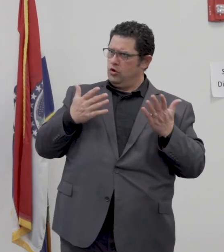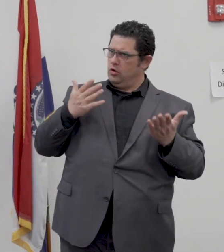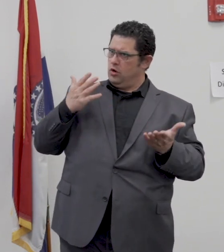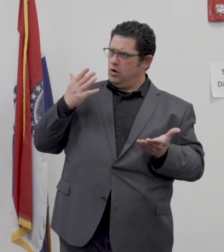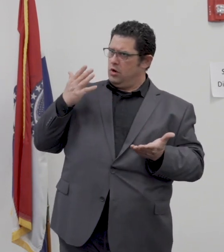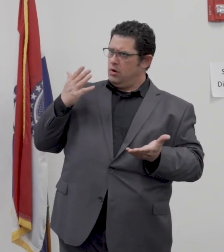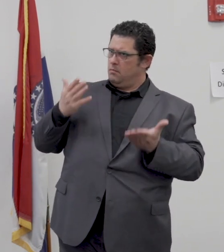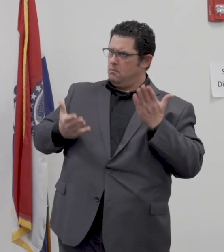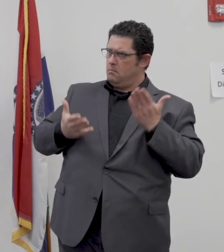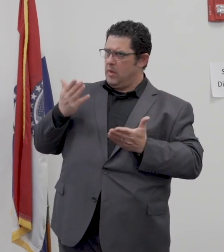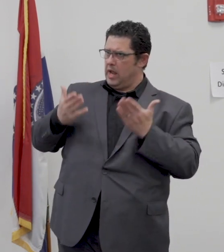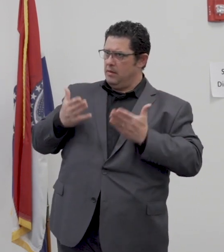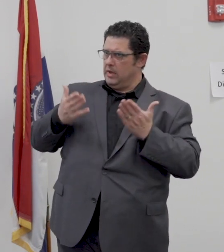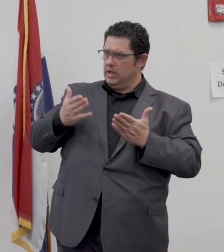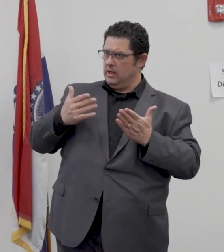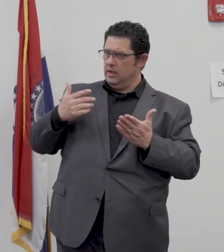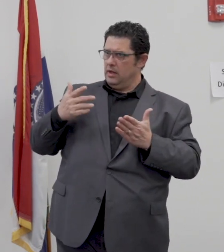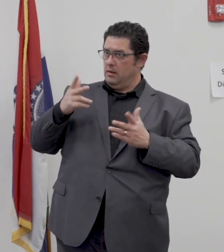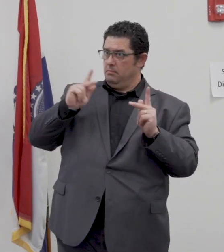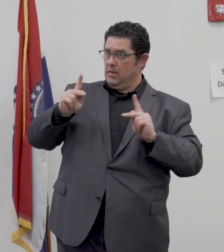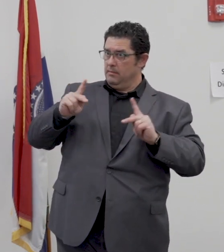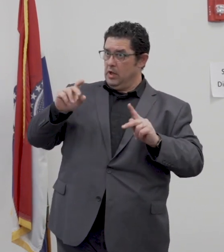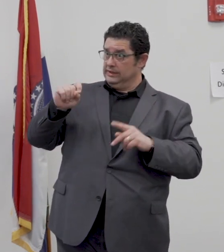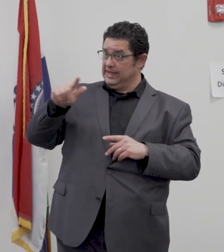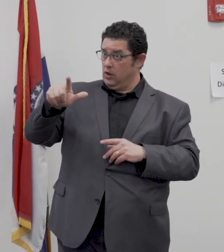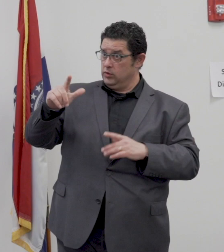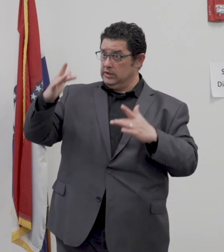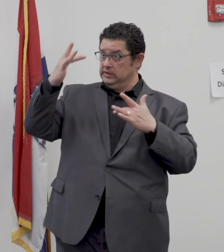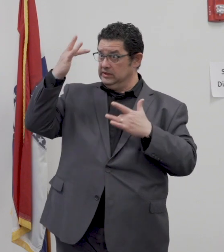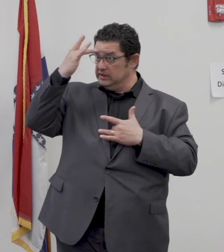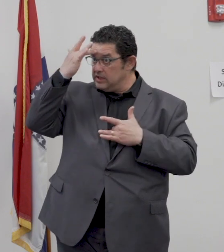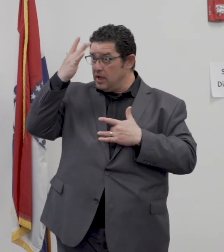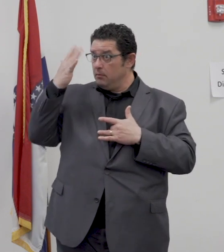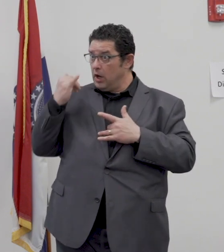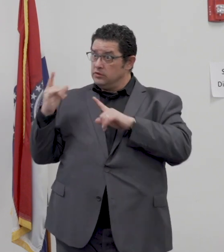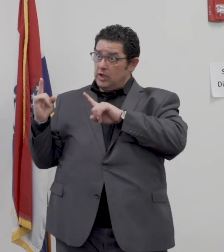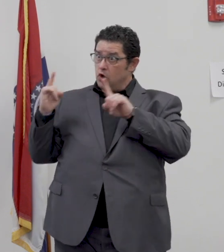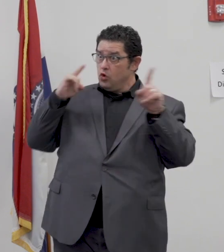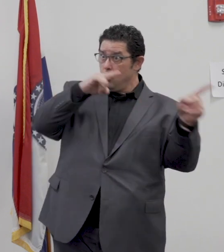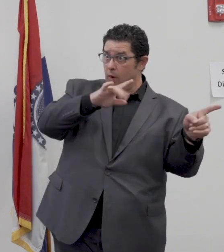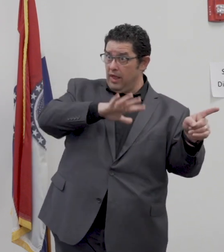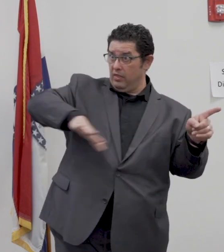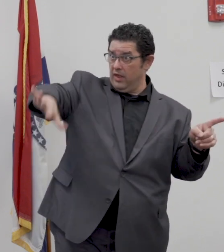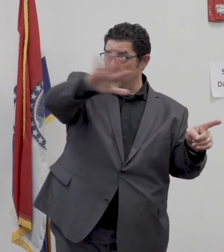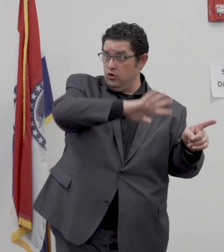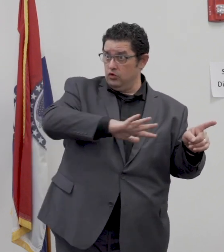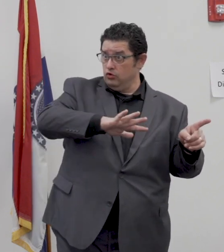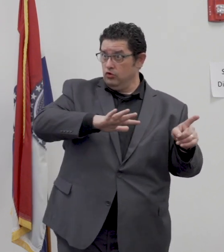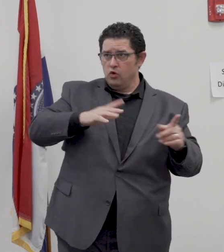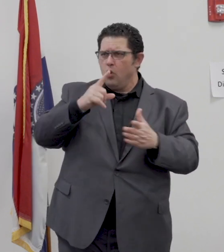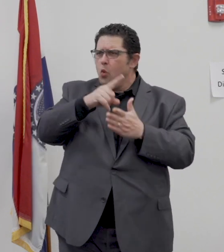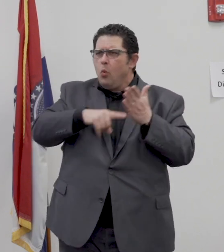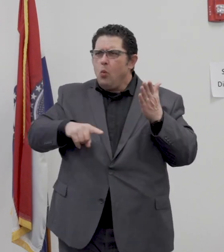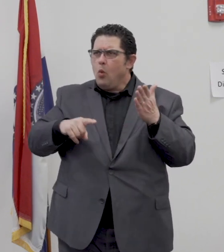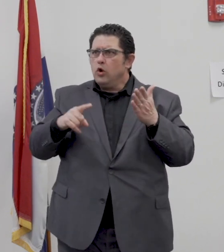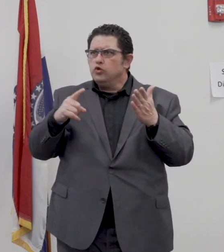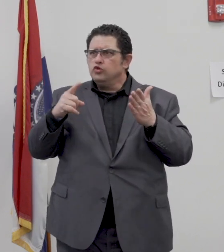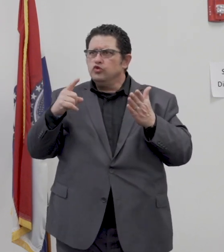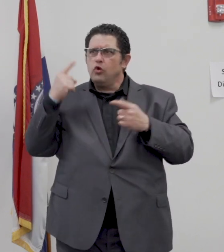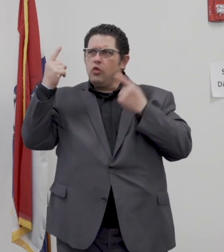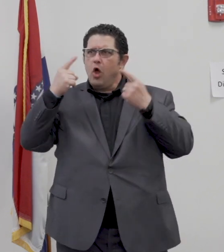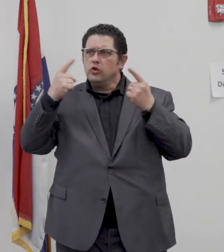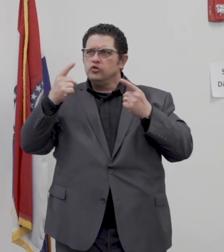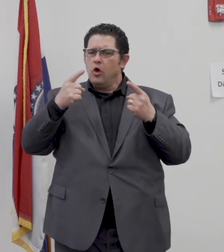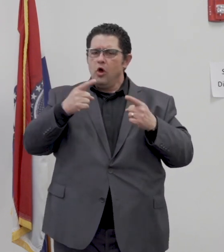cases here upticking from more people being out and about there and traveling around? What's your thought on the reopenings around us but